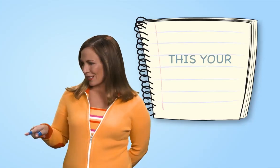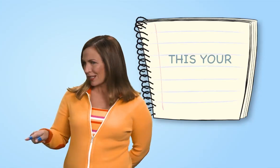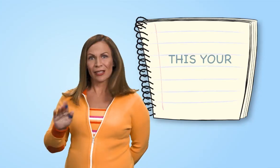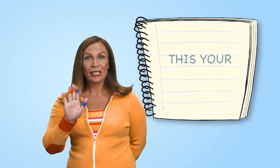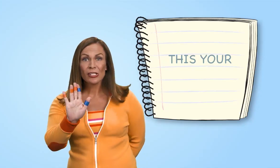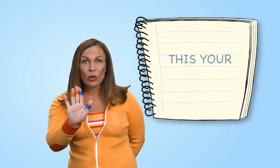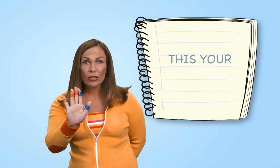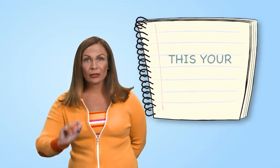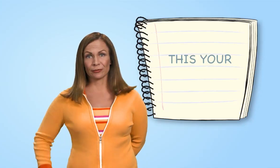This your?